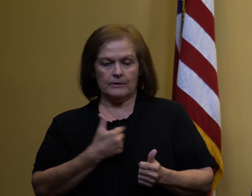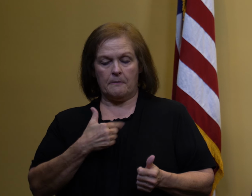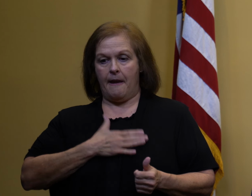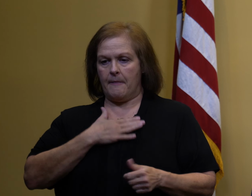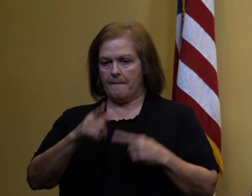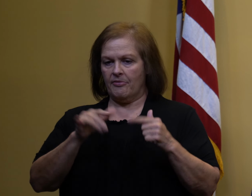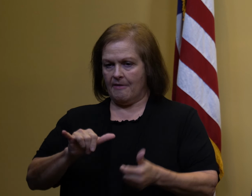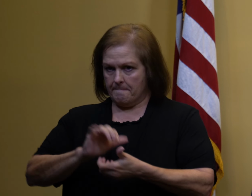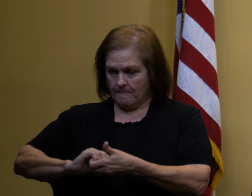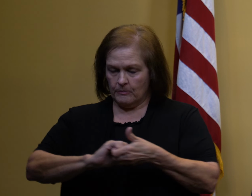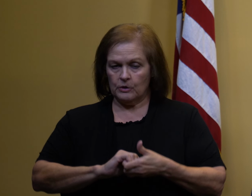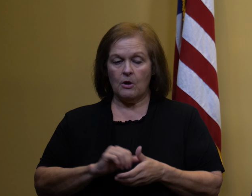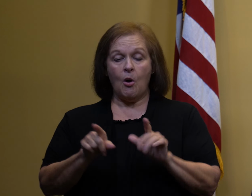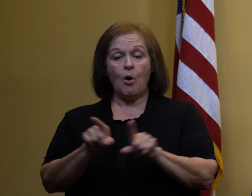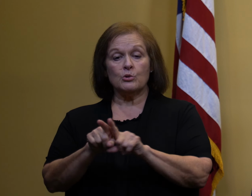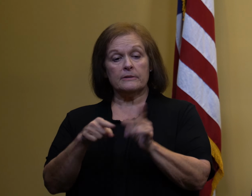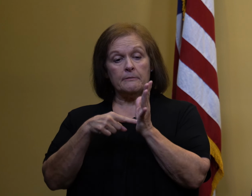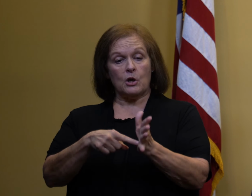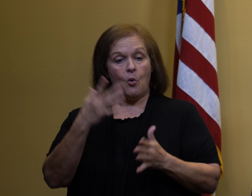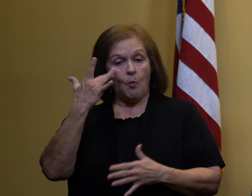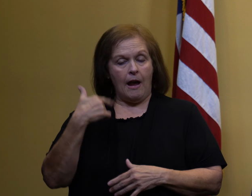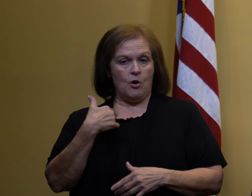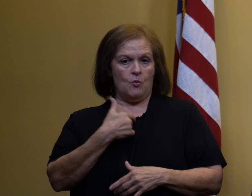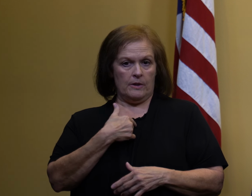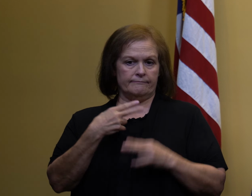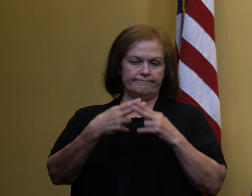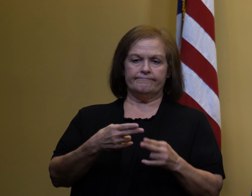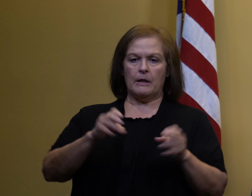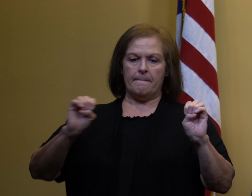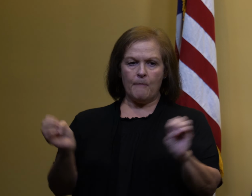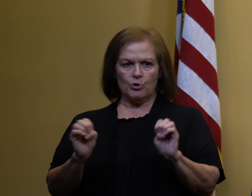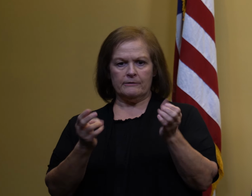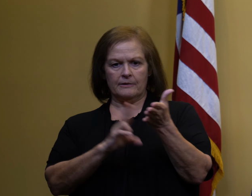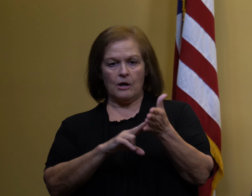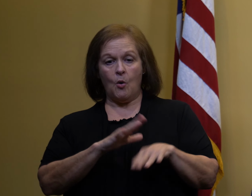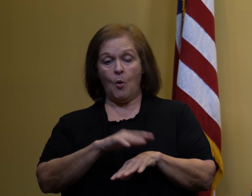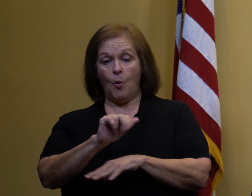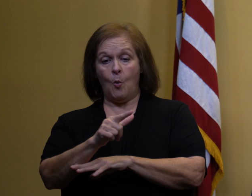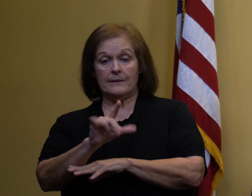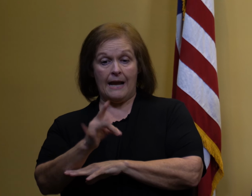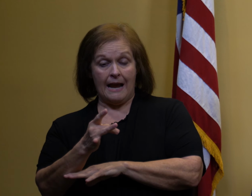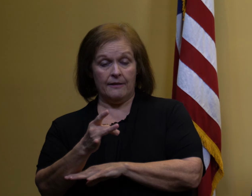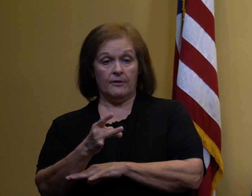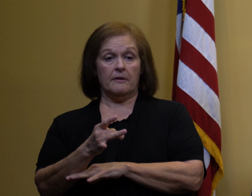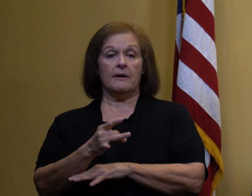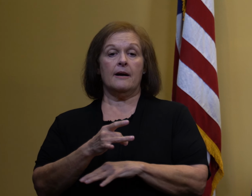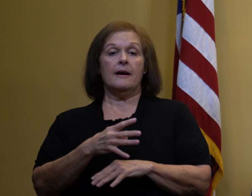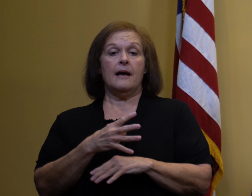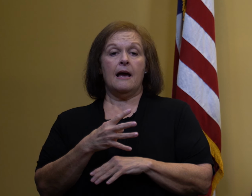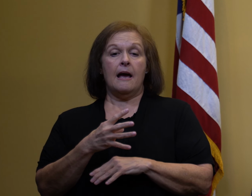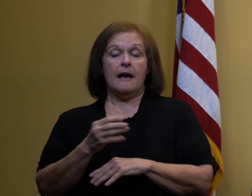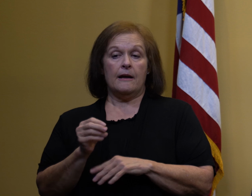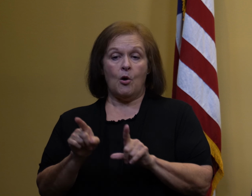partnership. This also, again, demonstrates why we issued an emergency declaration on August 8th, and of course followed